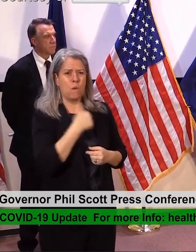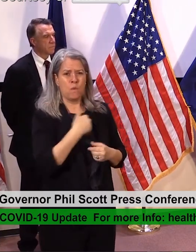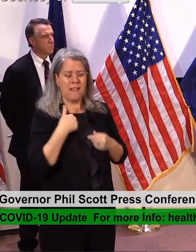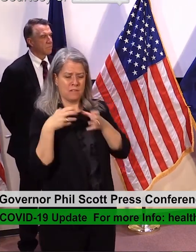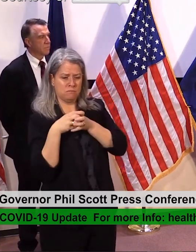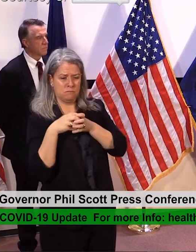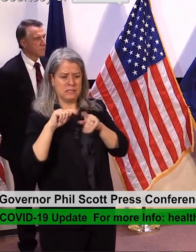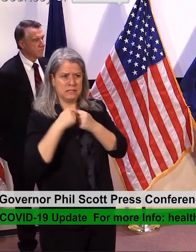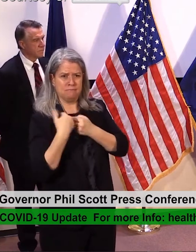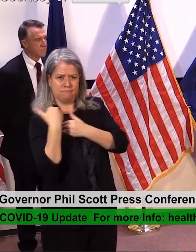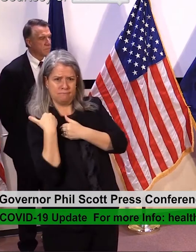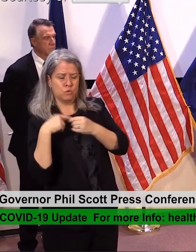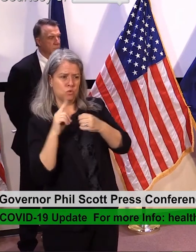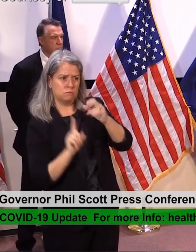responder unit.